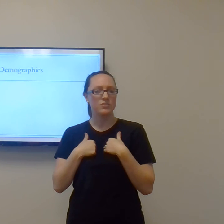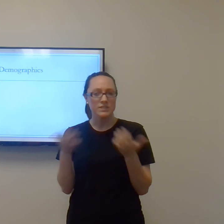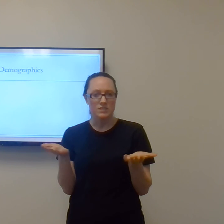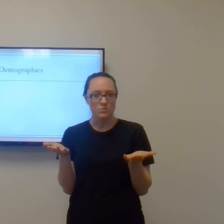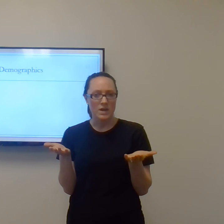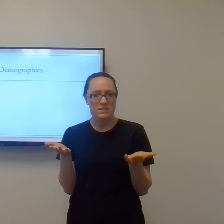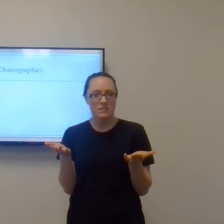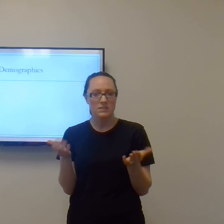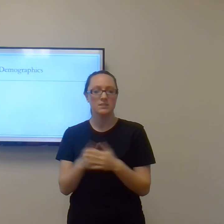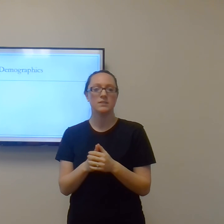address is what.